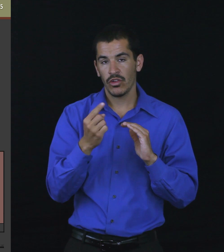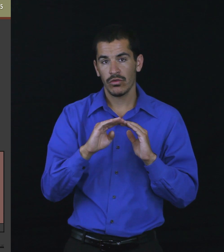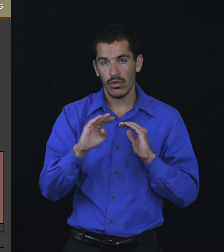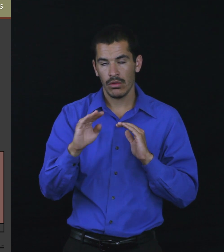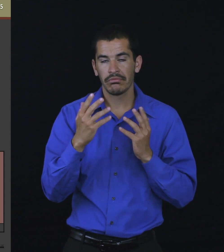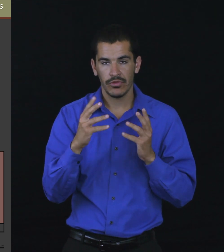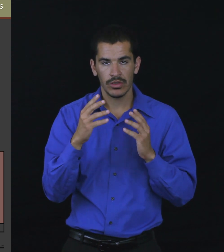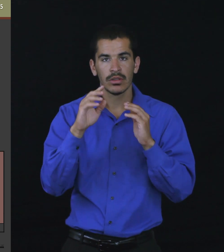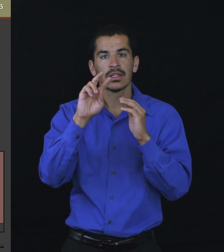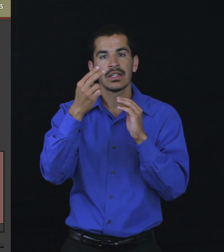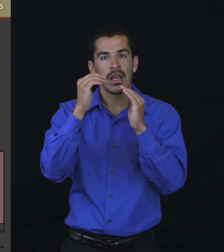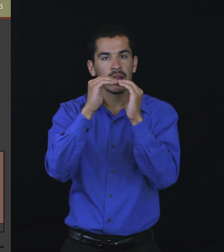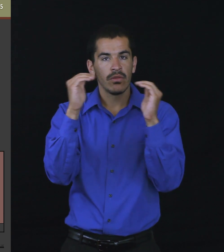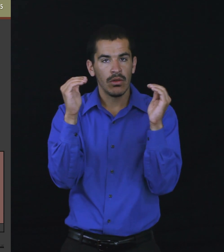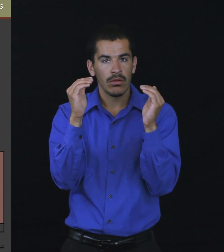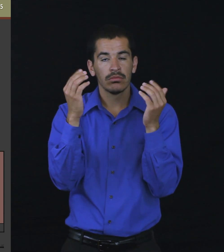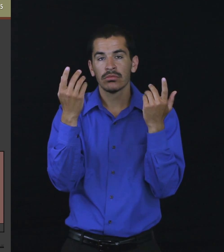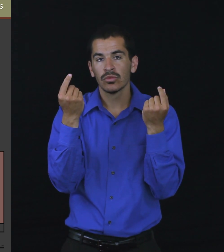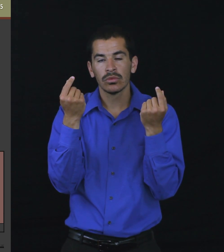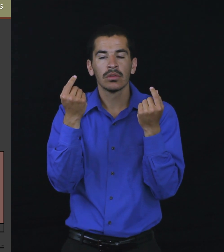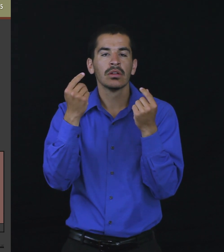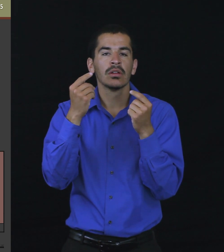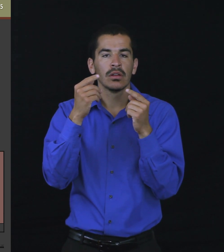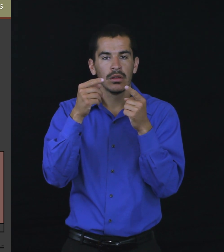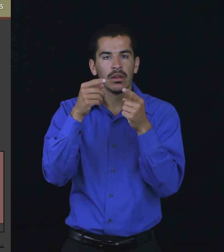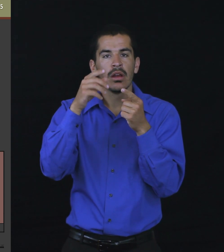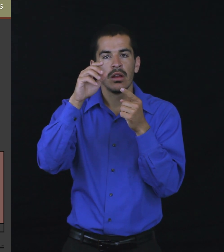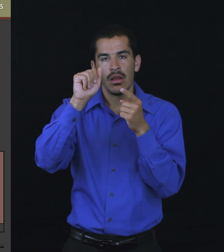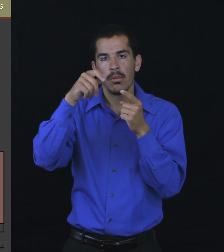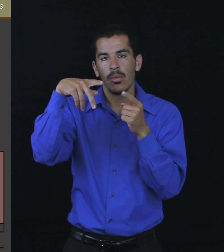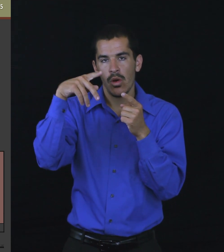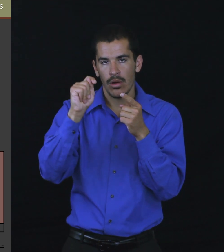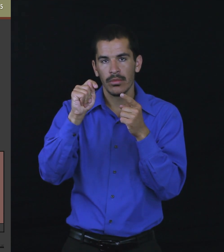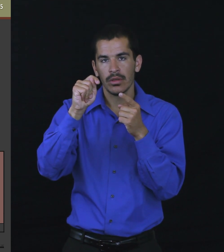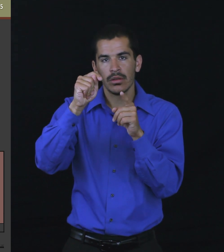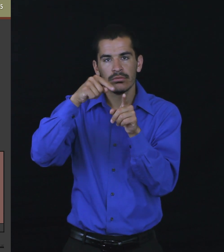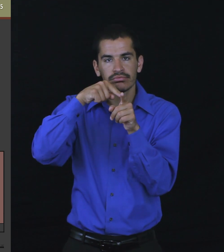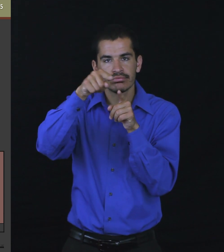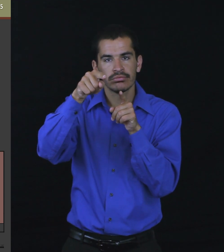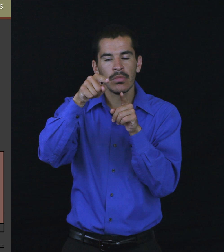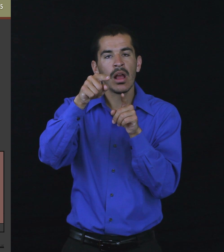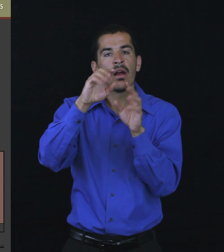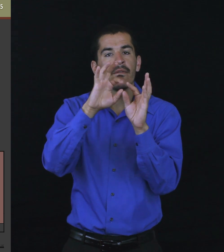These would be apartments for families, individuals, and senior citizens.